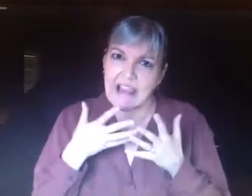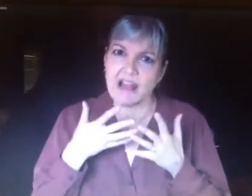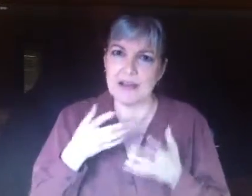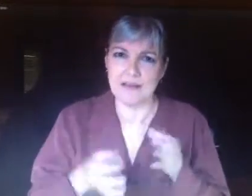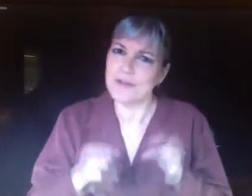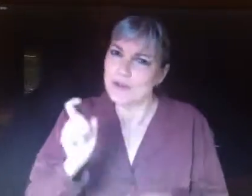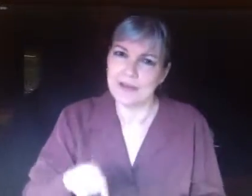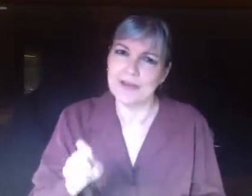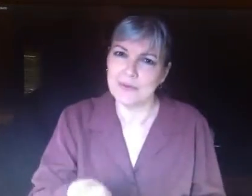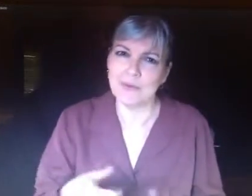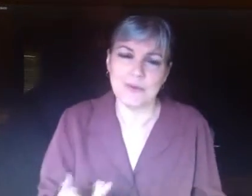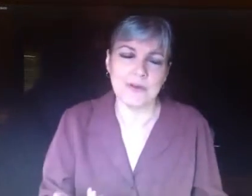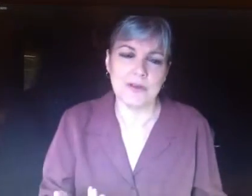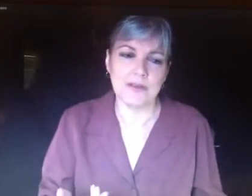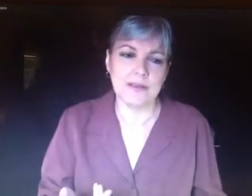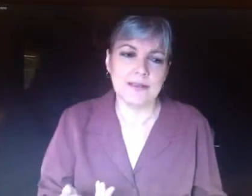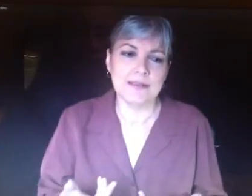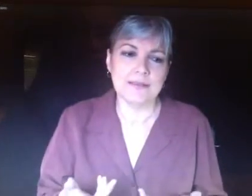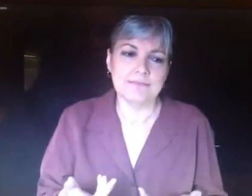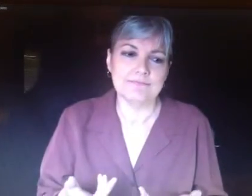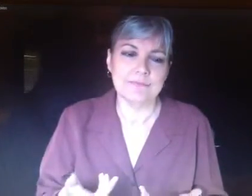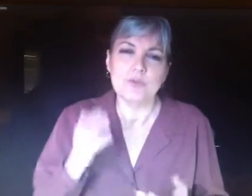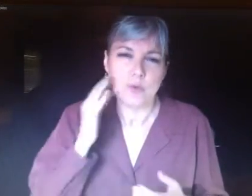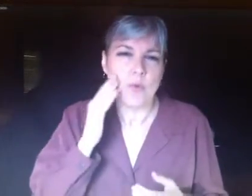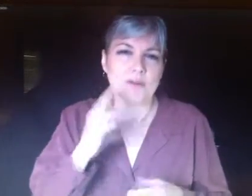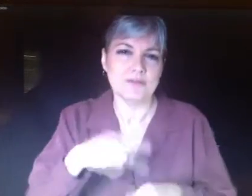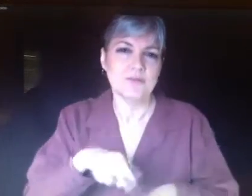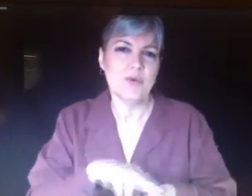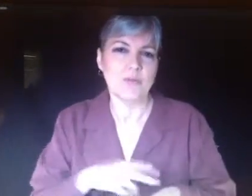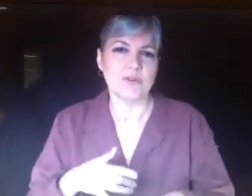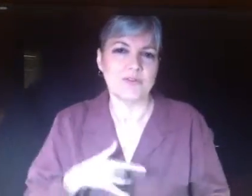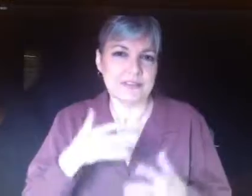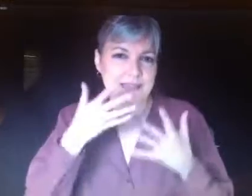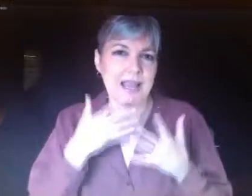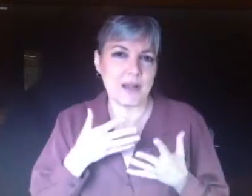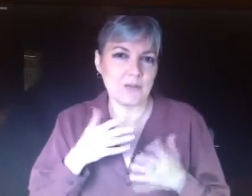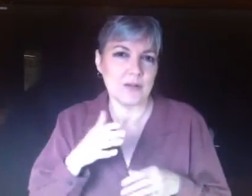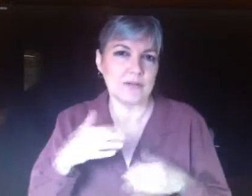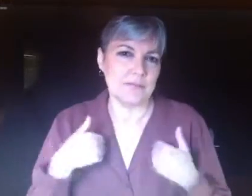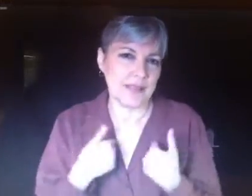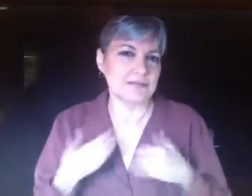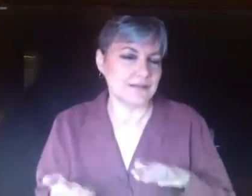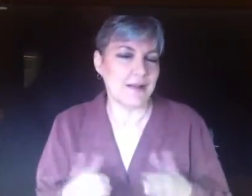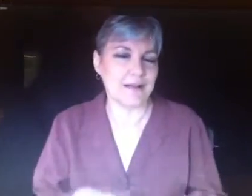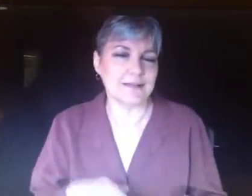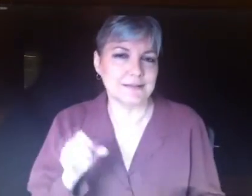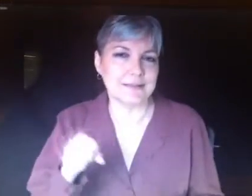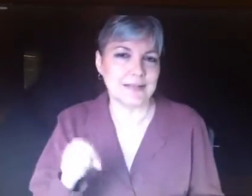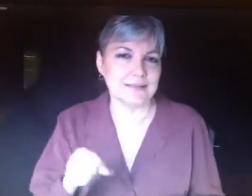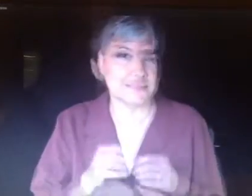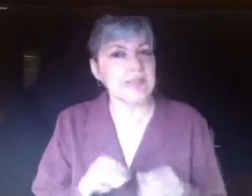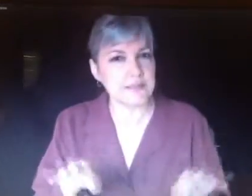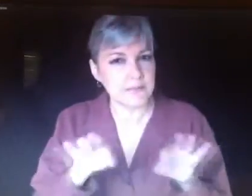Just because you're feeling grief and you feel sad, you're going to feel that type of thing. It's normal to feel sad when your pet dies.